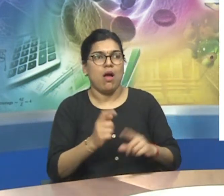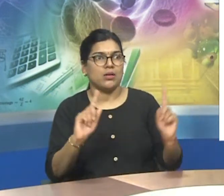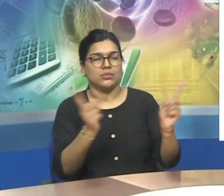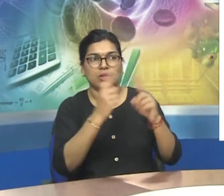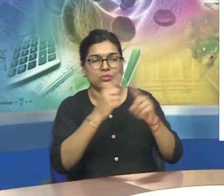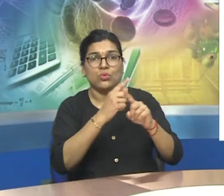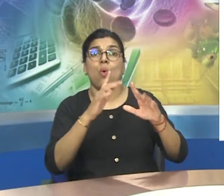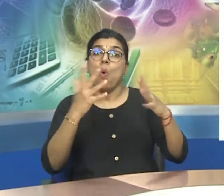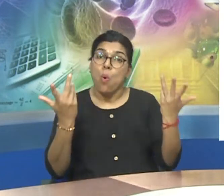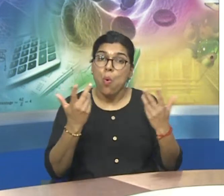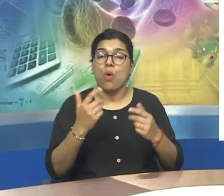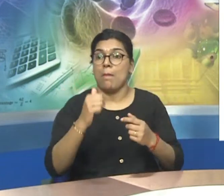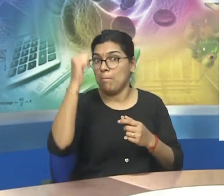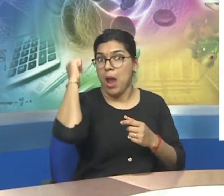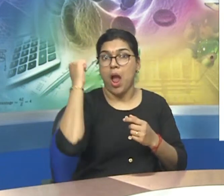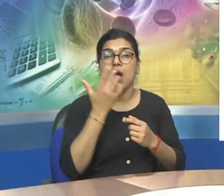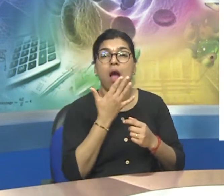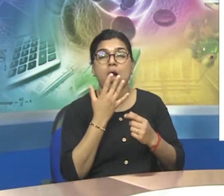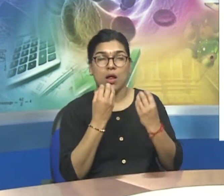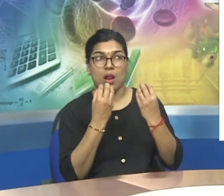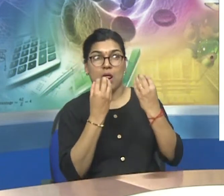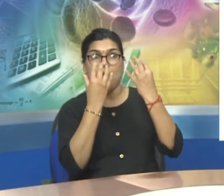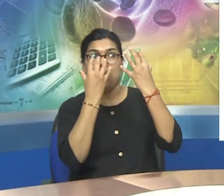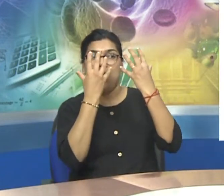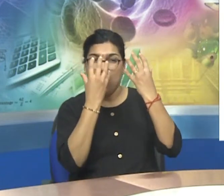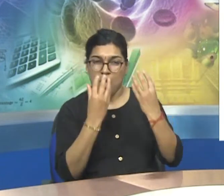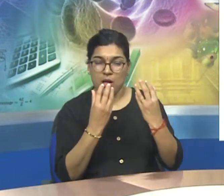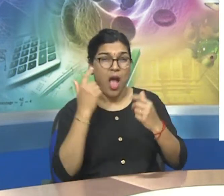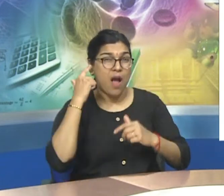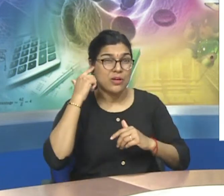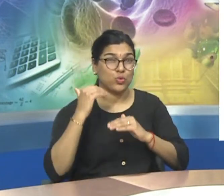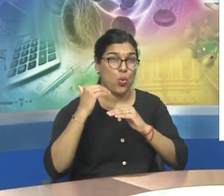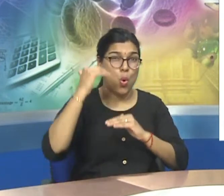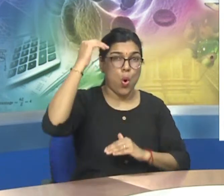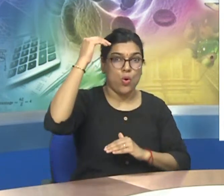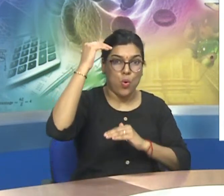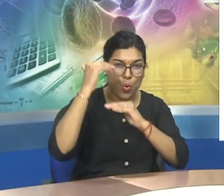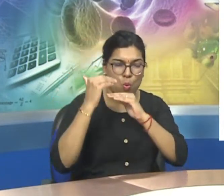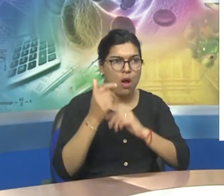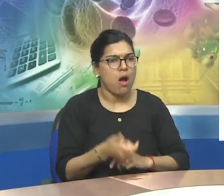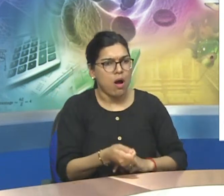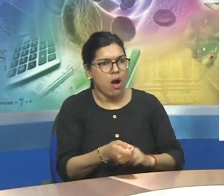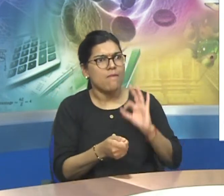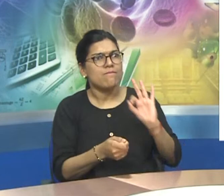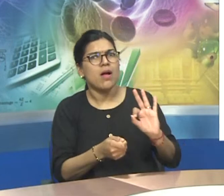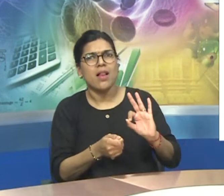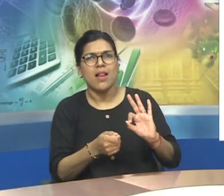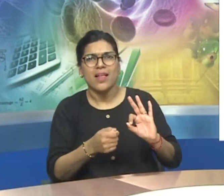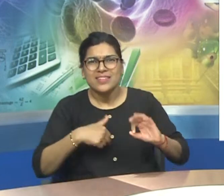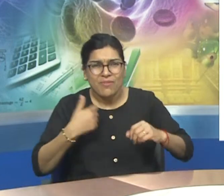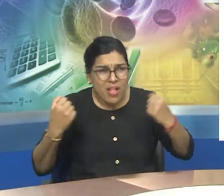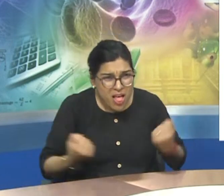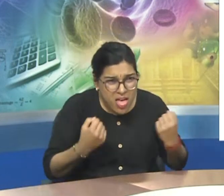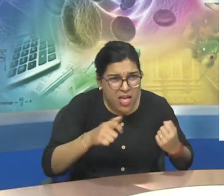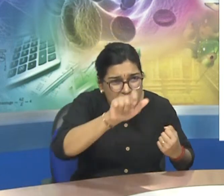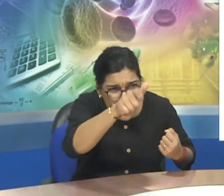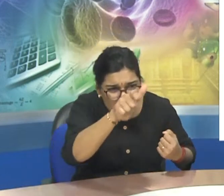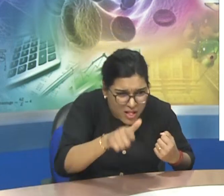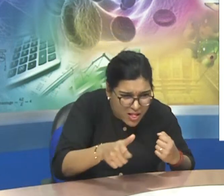So we call it as a magic carpet. Just by sitting at one chair, we can easily change the channel. We do